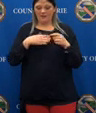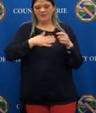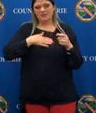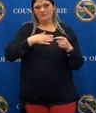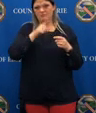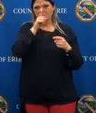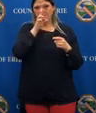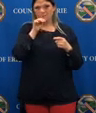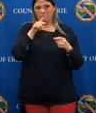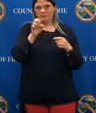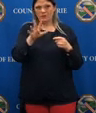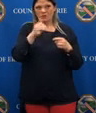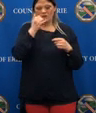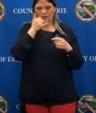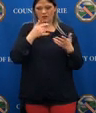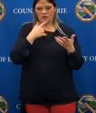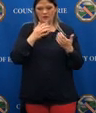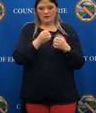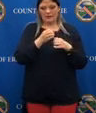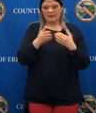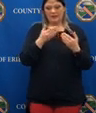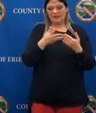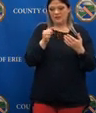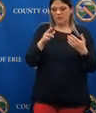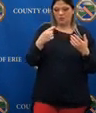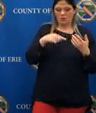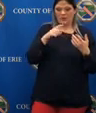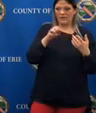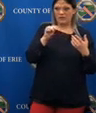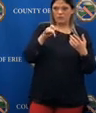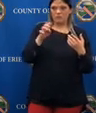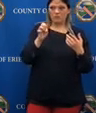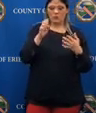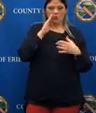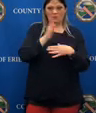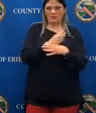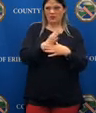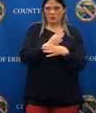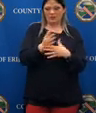on? It just makes it easier. Otherwise, we have to mute you between every